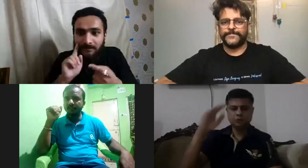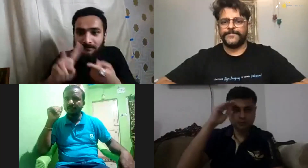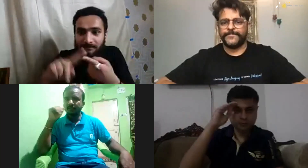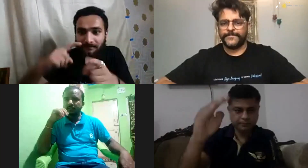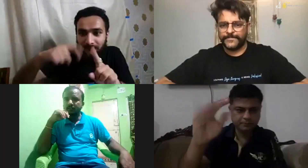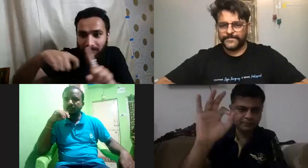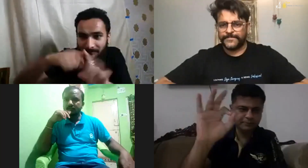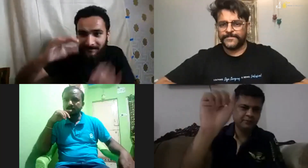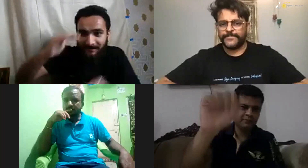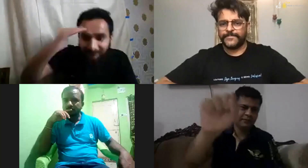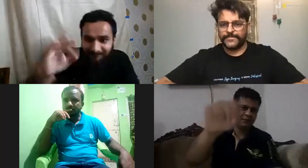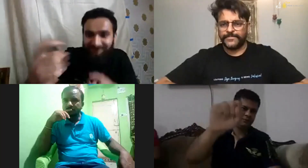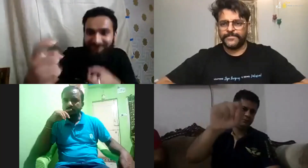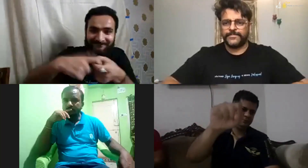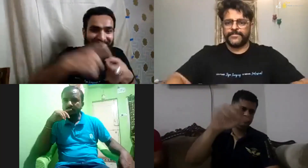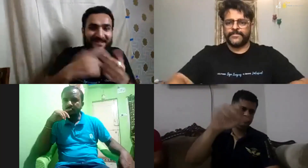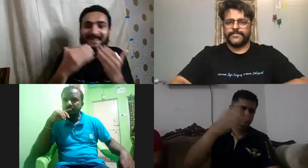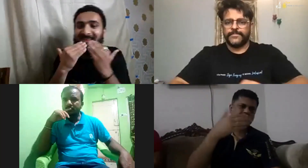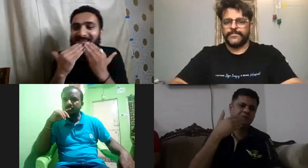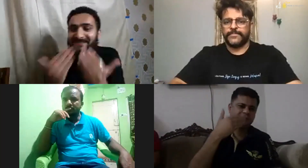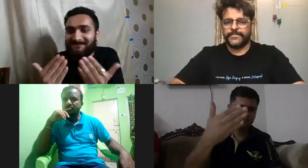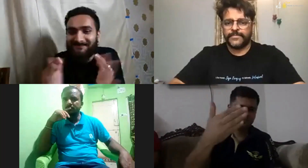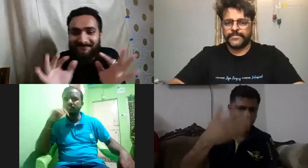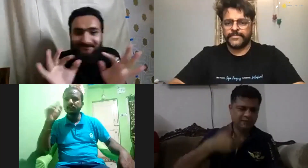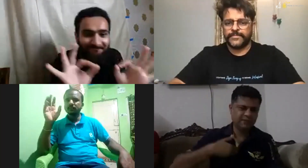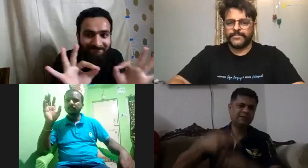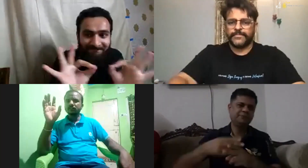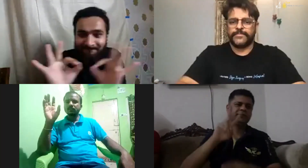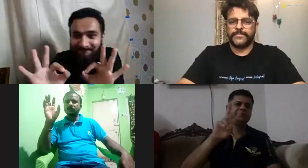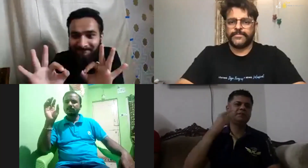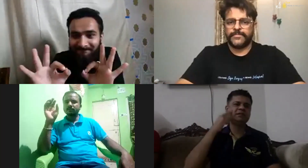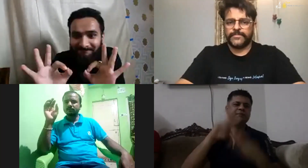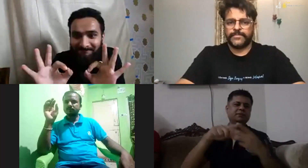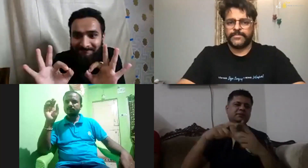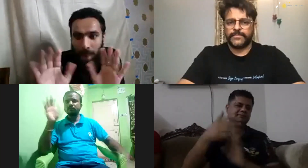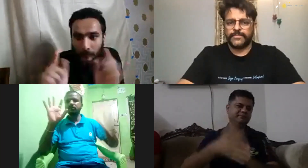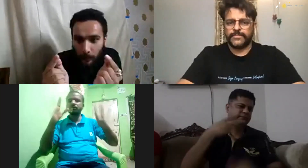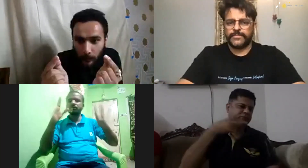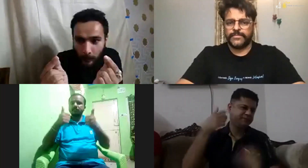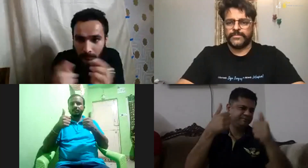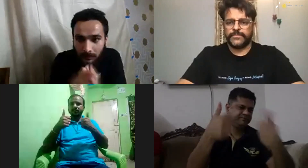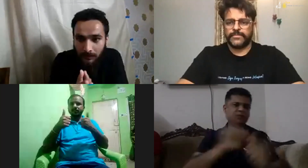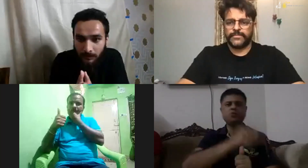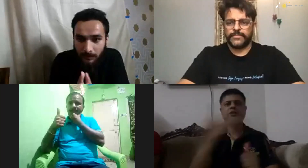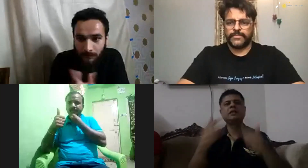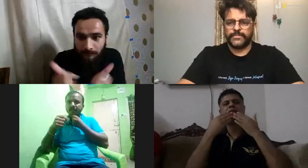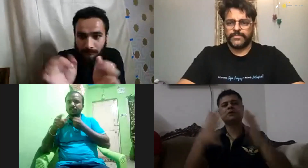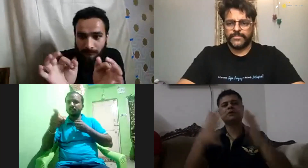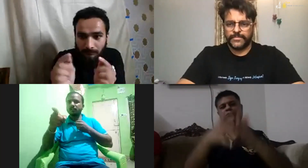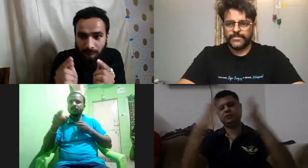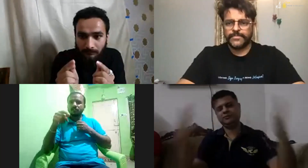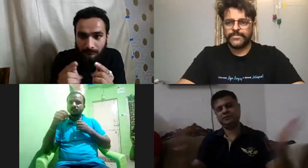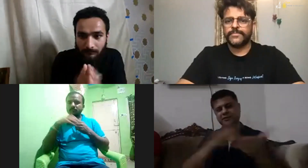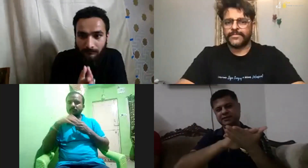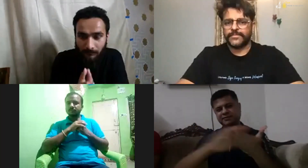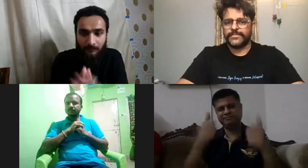Yeah, I Hi, can see you. hi, Vivek. Hello. Thank you for joining in. Thank you so much. Hello, my name is Vivek. This